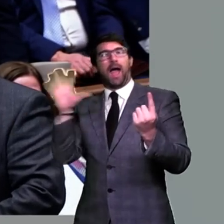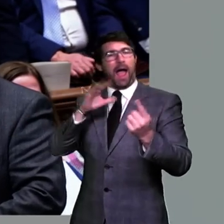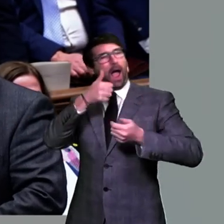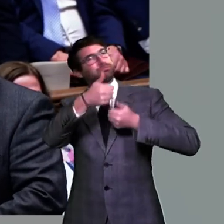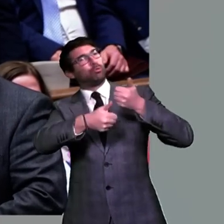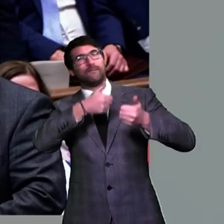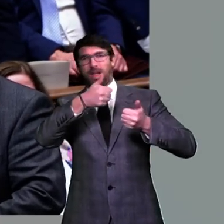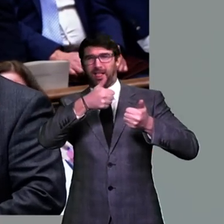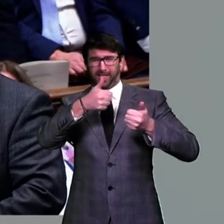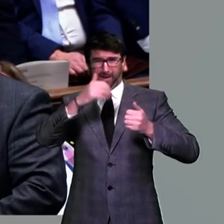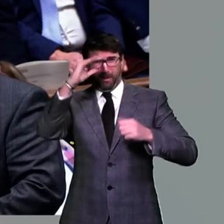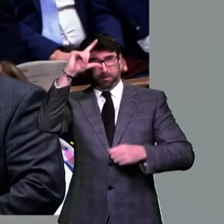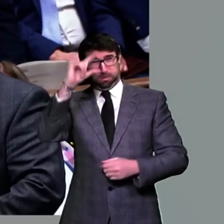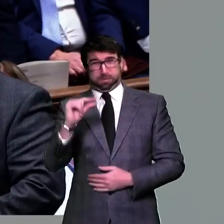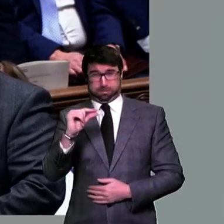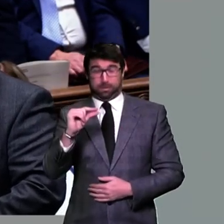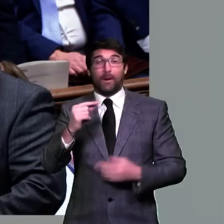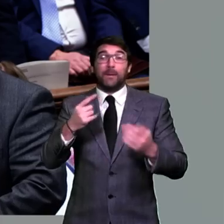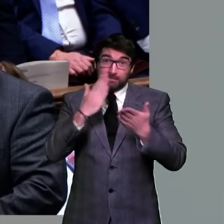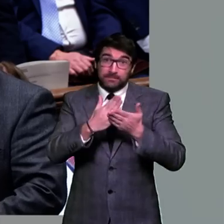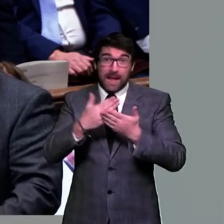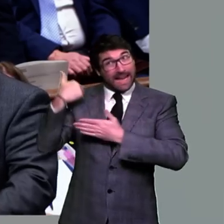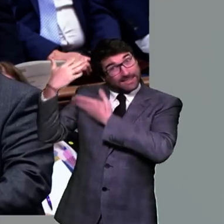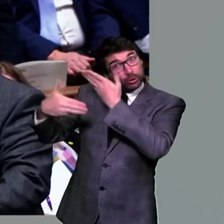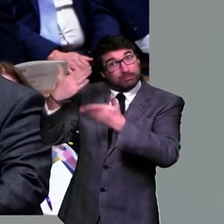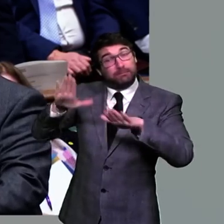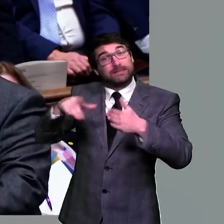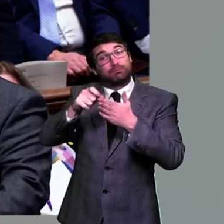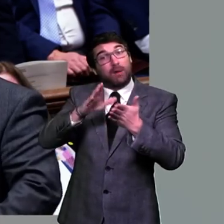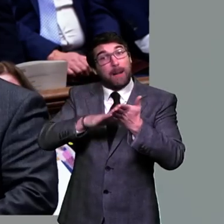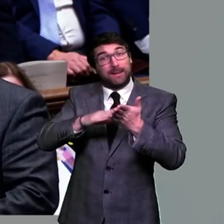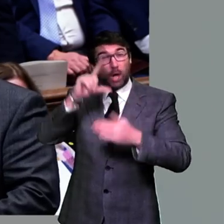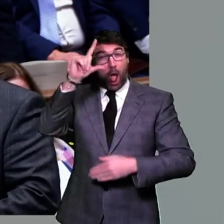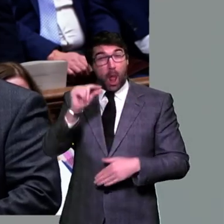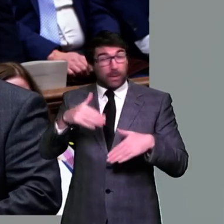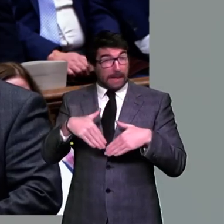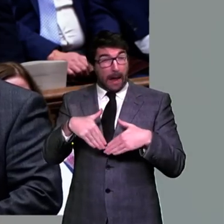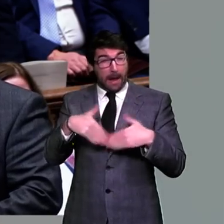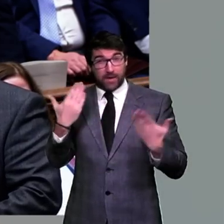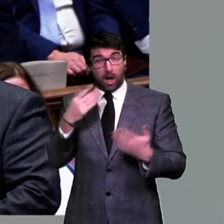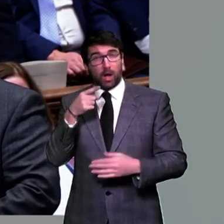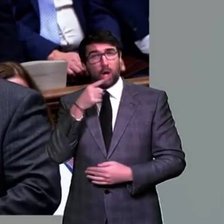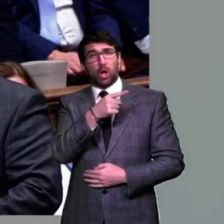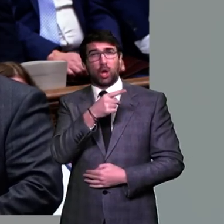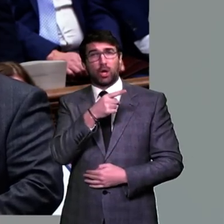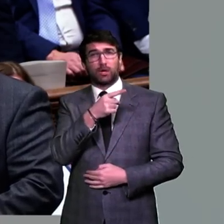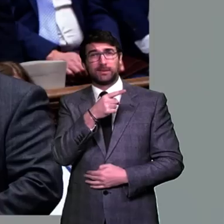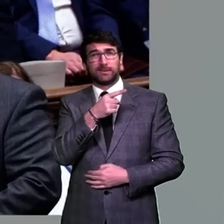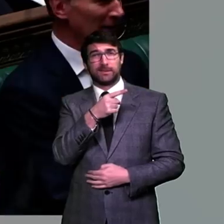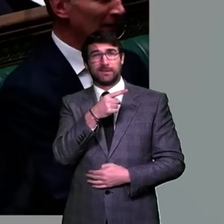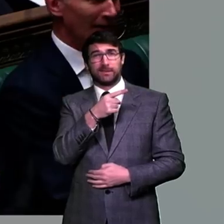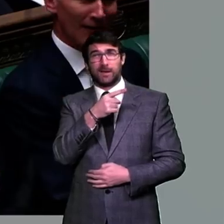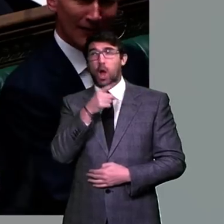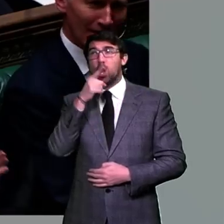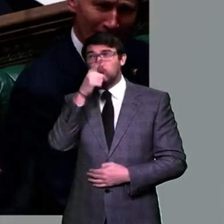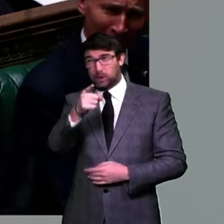polling result for any Prime Minister in history. She's just thrown 12 million pensioners under the Tory bus. And